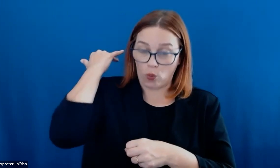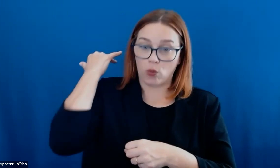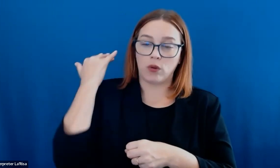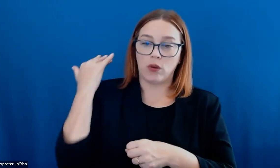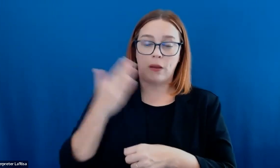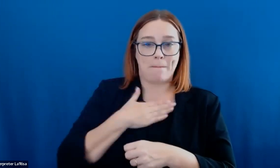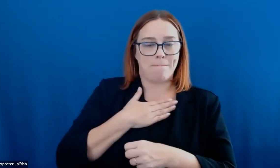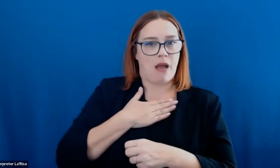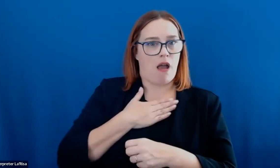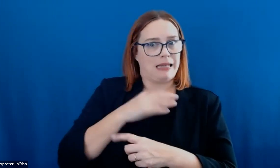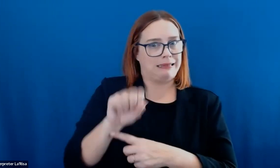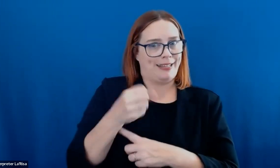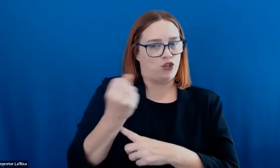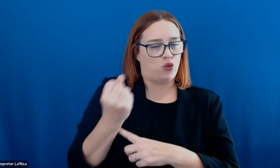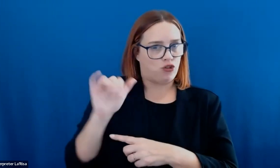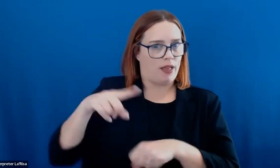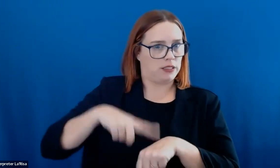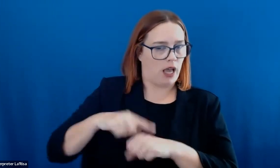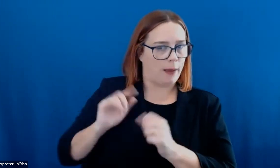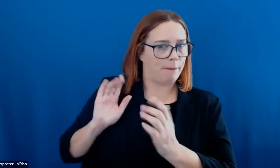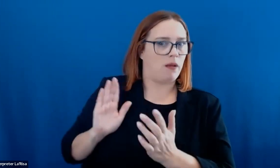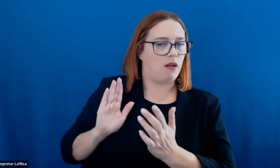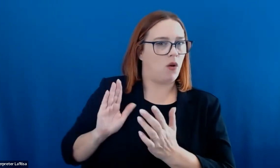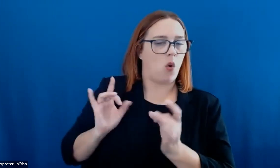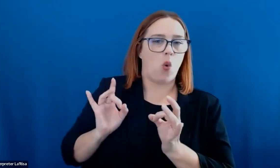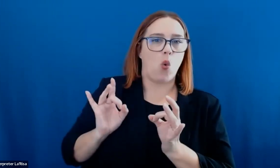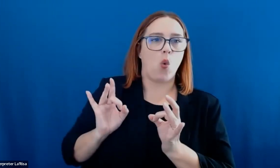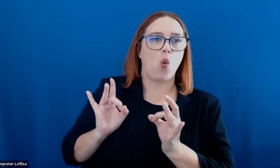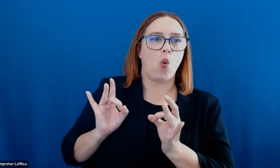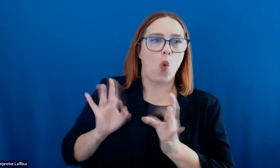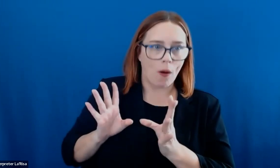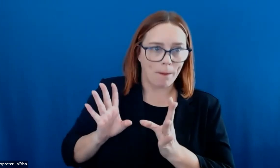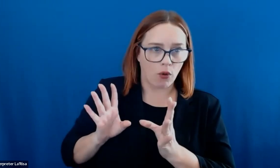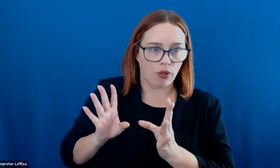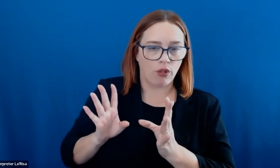that was horrible. It put me in a place of